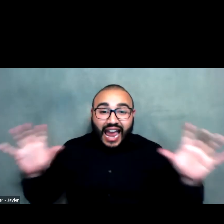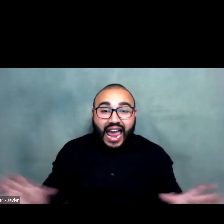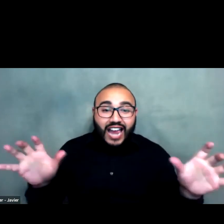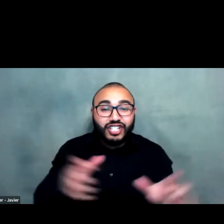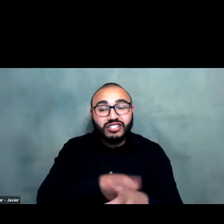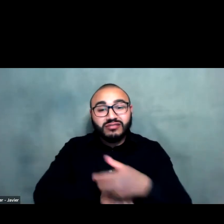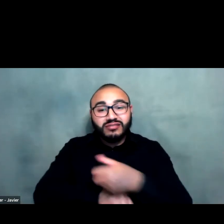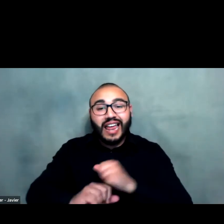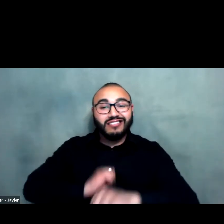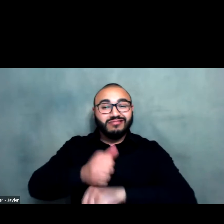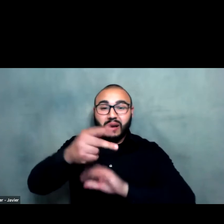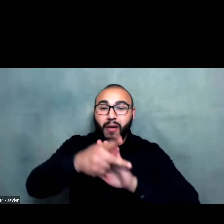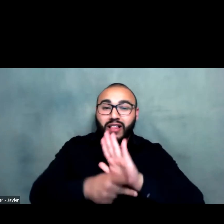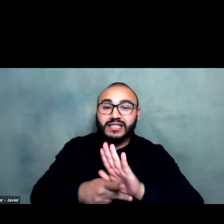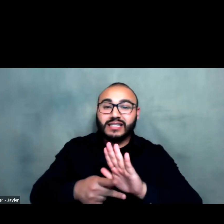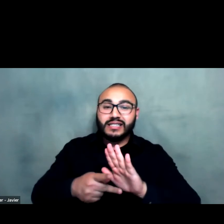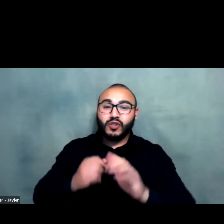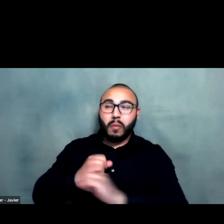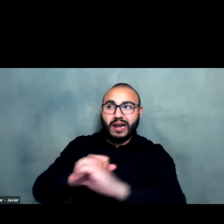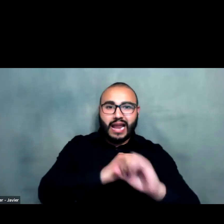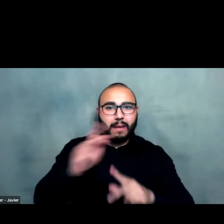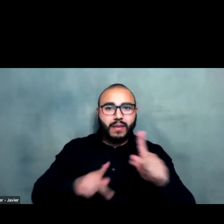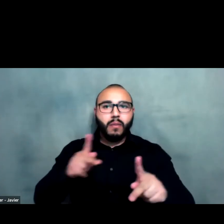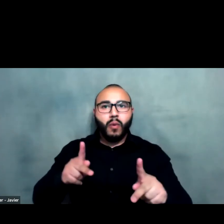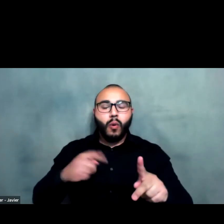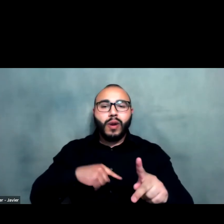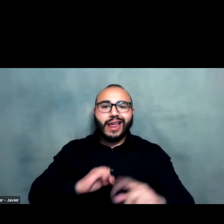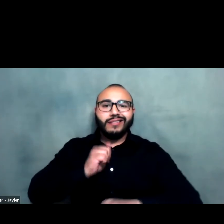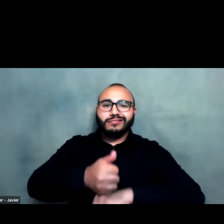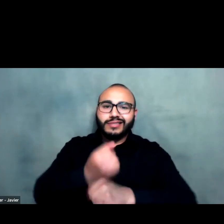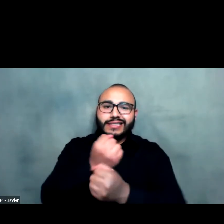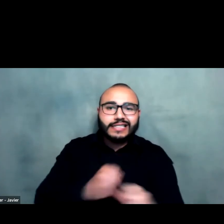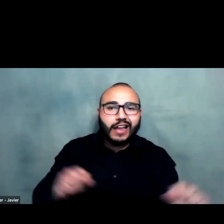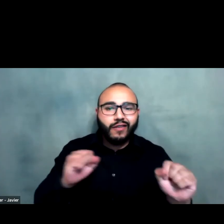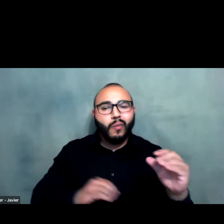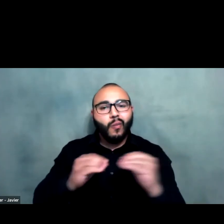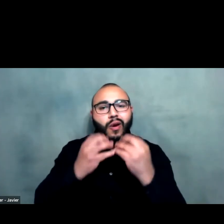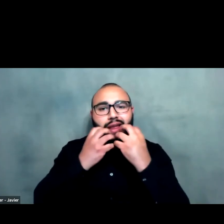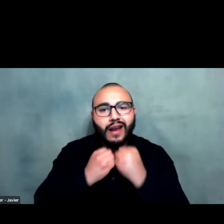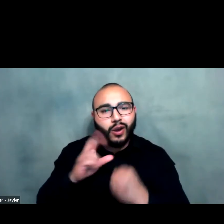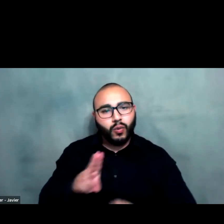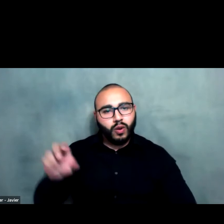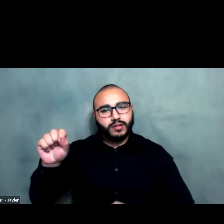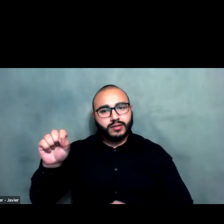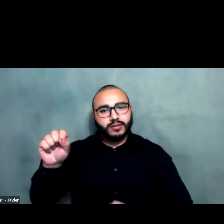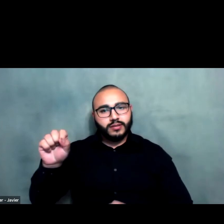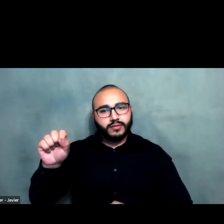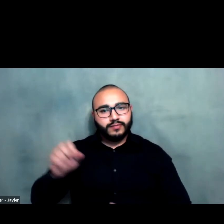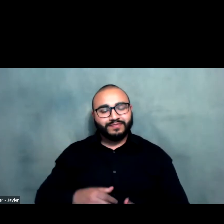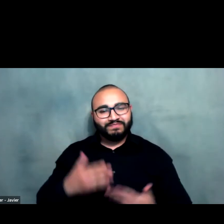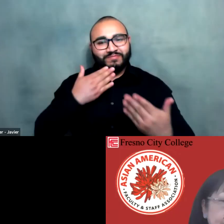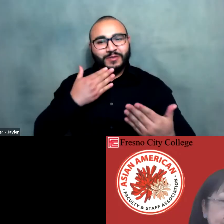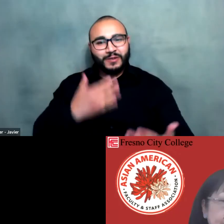policies to protect people and our livelihoods, then we can create a safer, more caring country. Thank you.